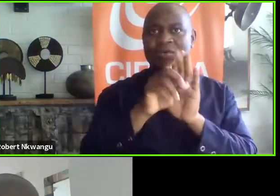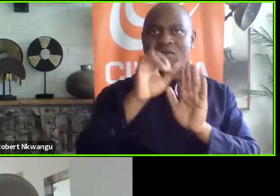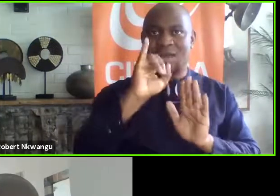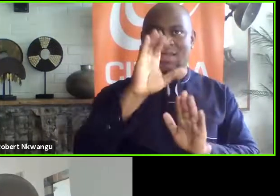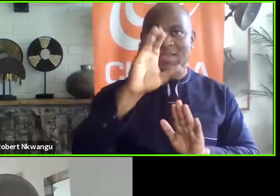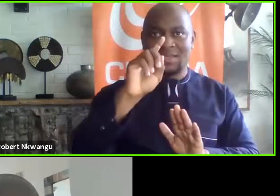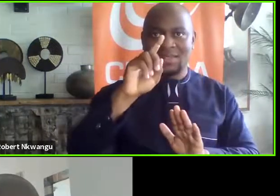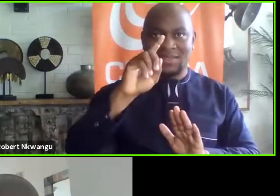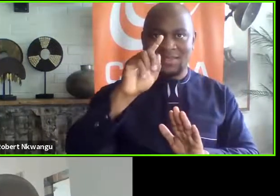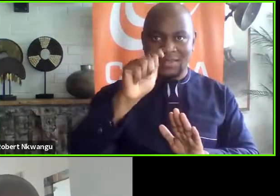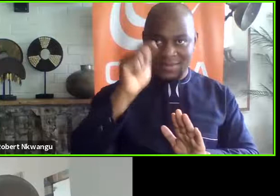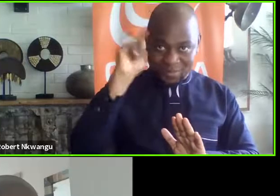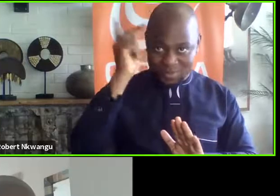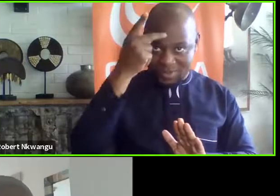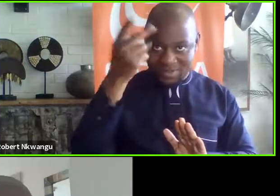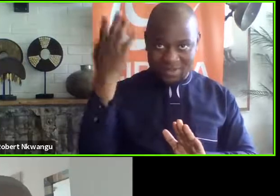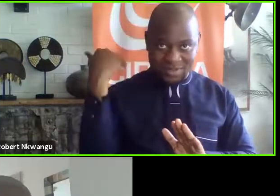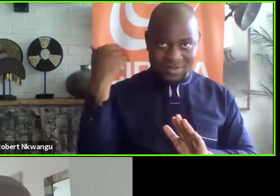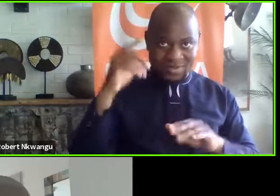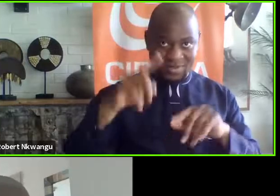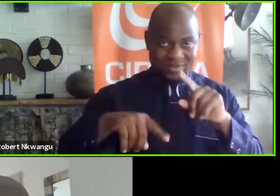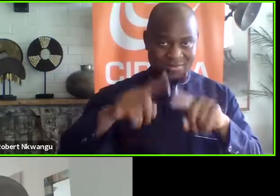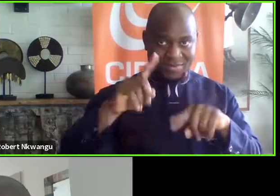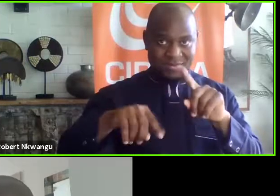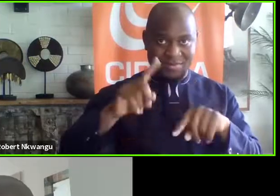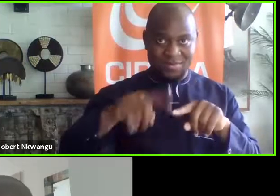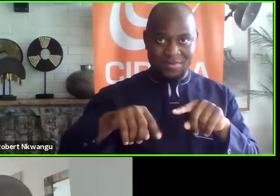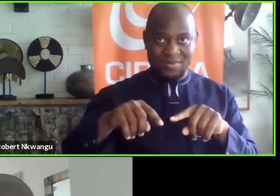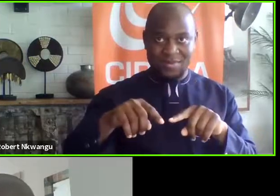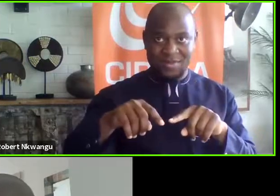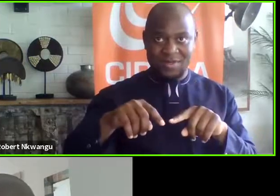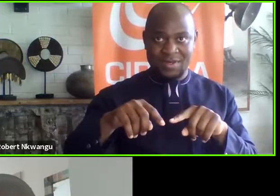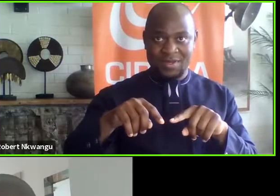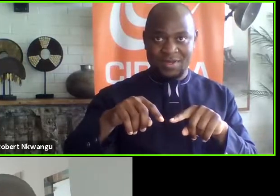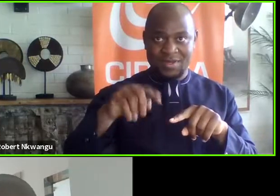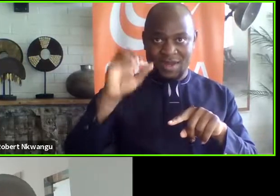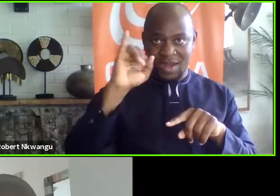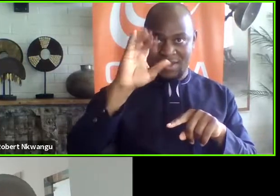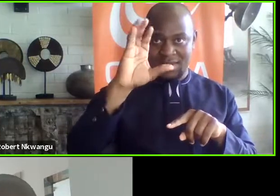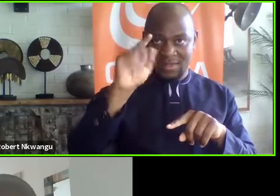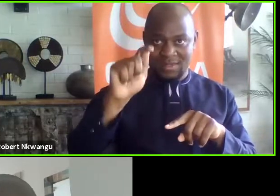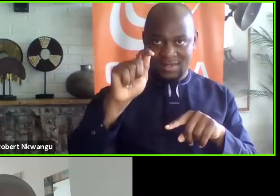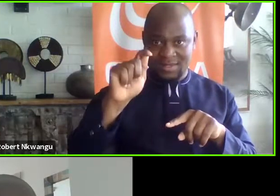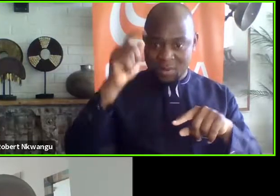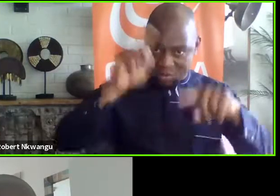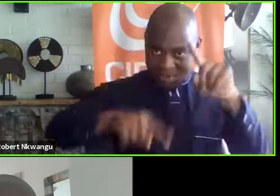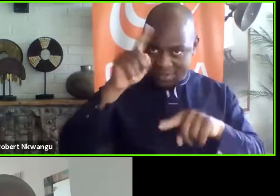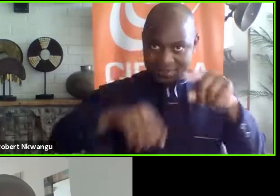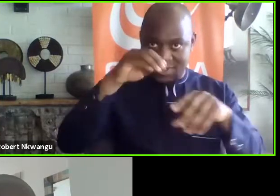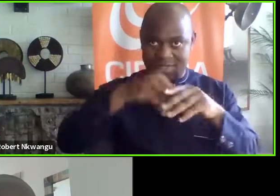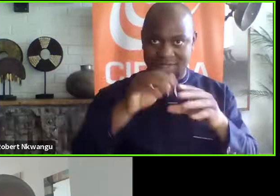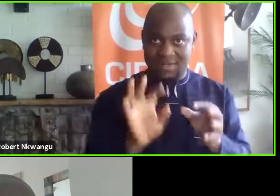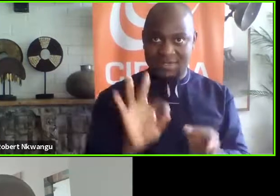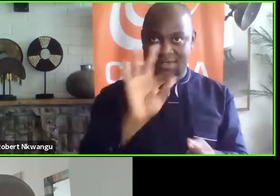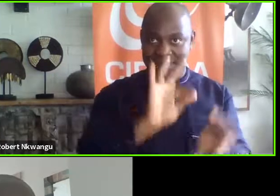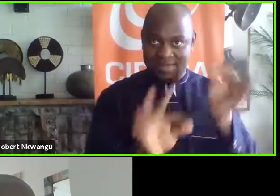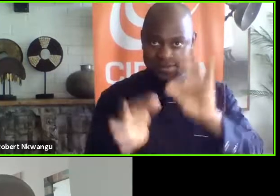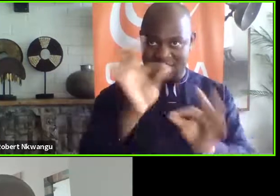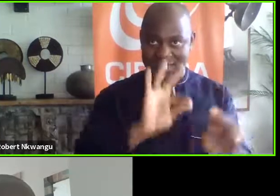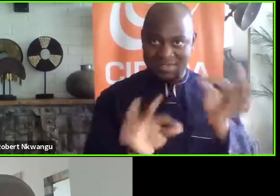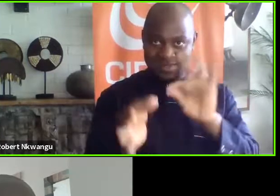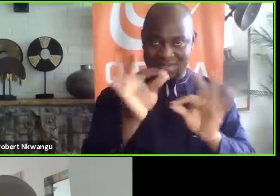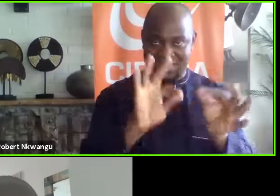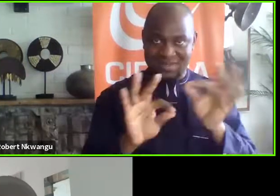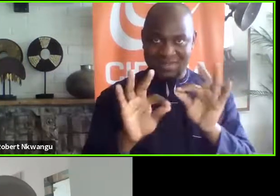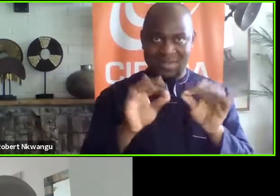disabilities. The Department of ICT, we have a policy, and